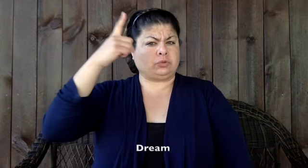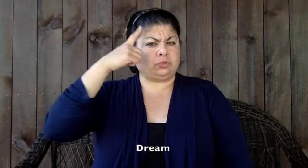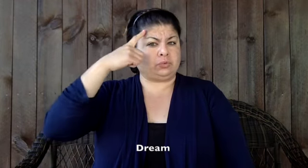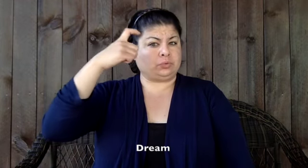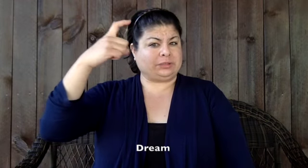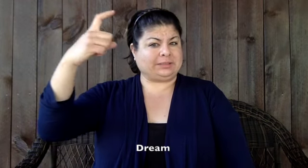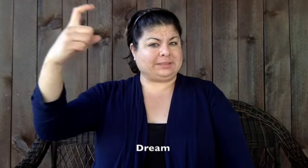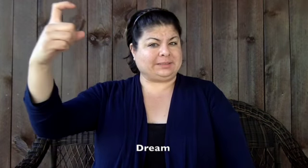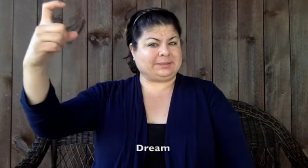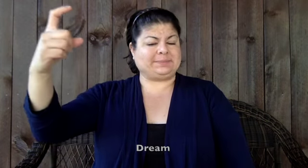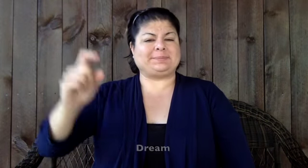Dream.